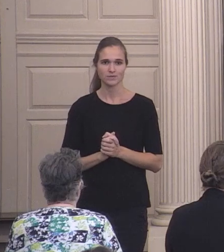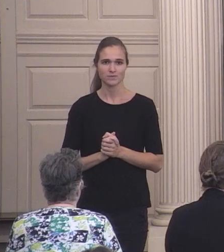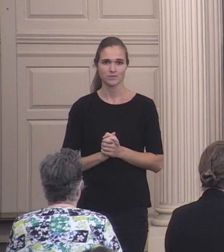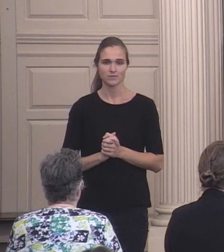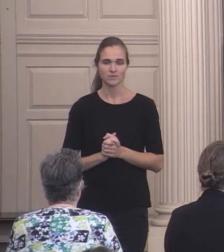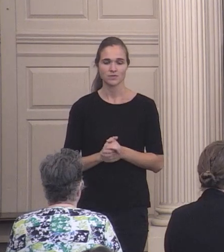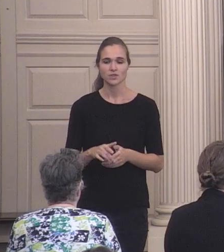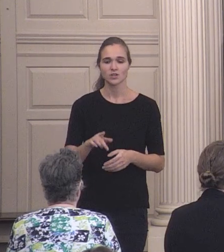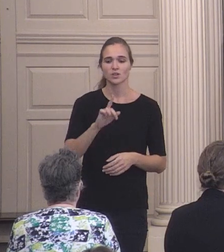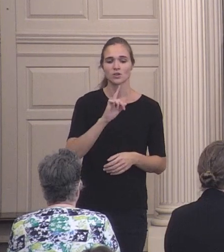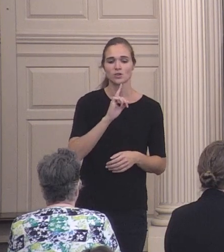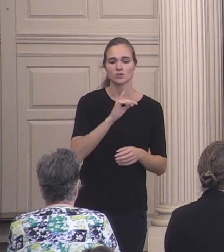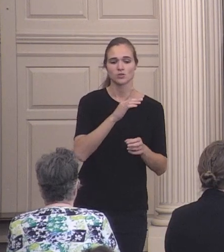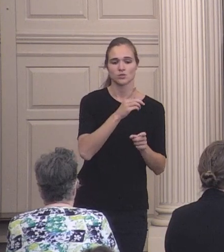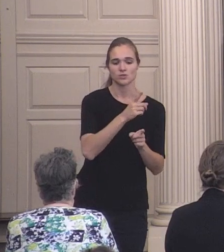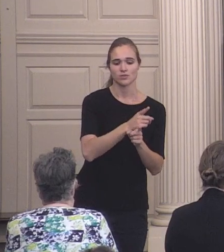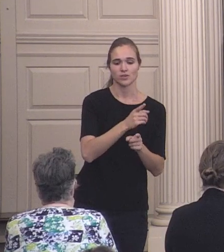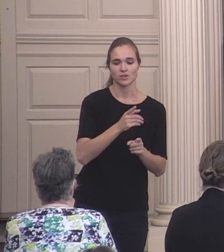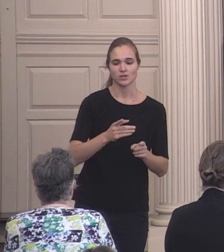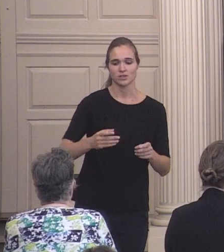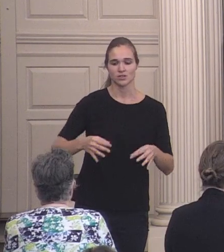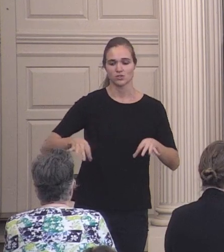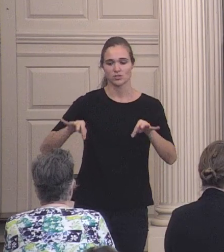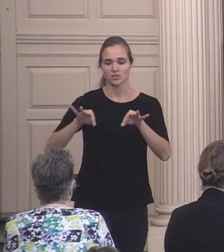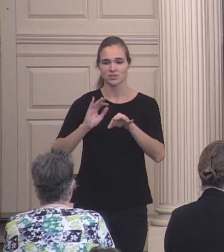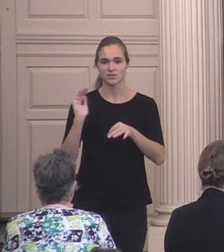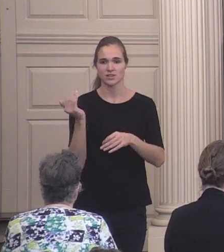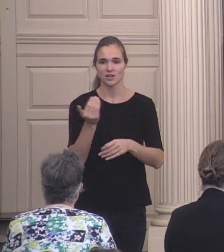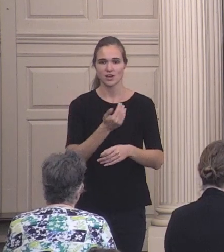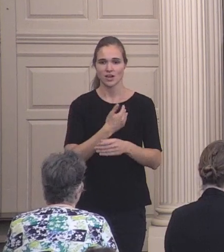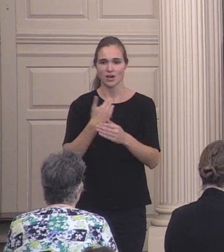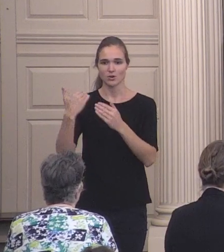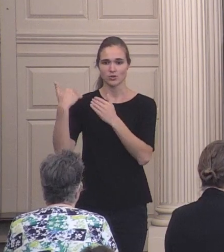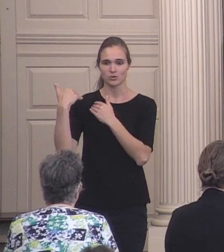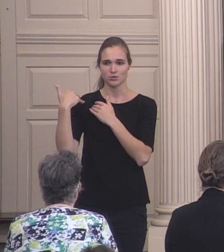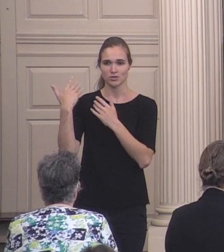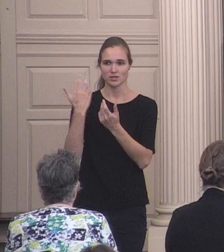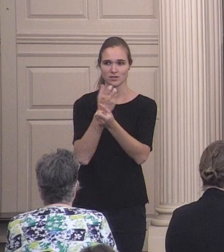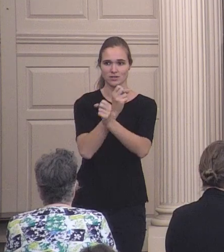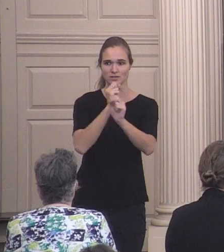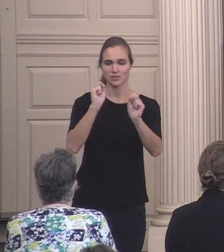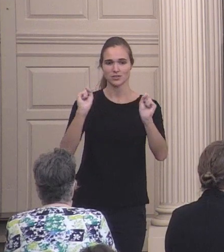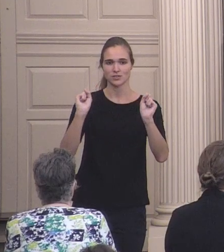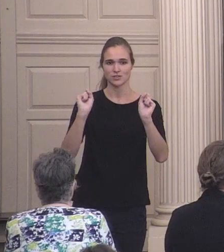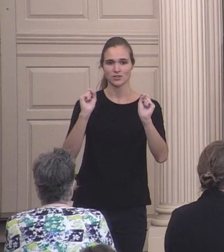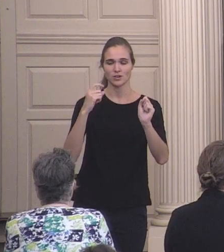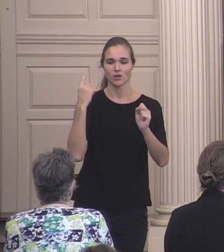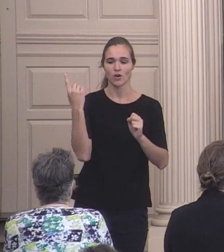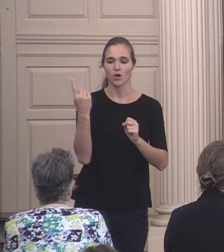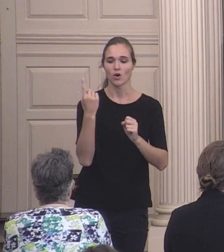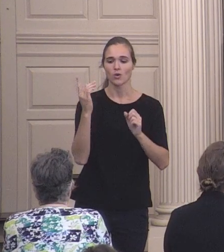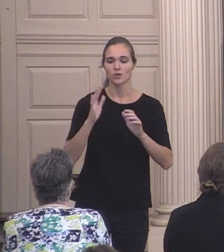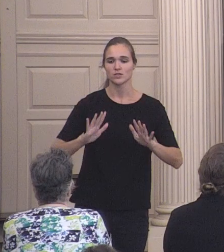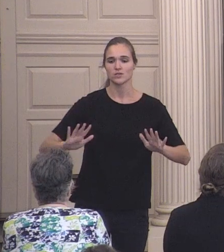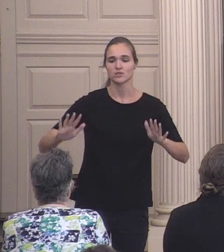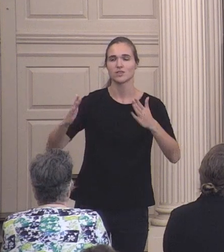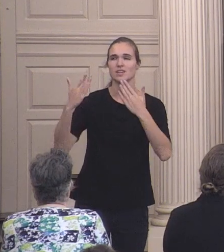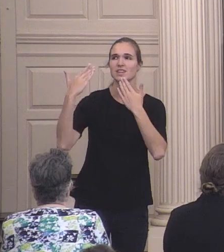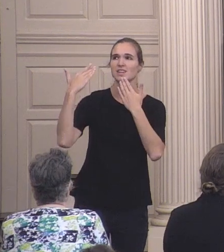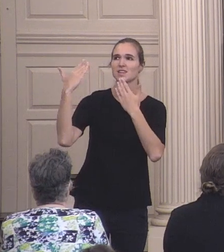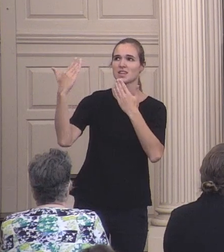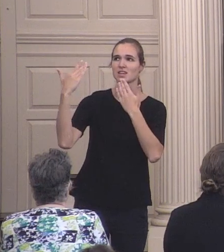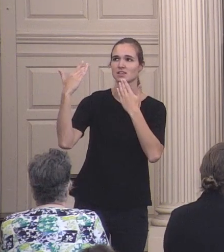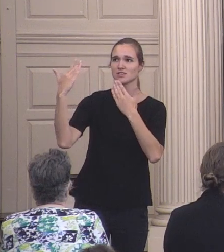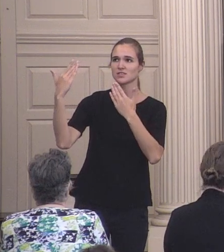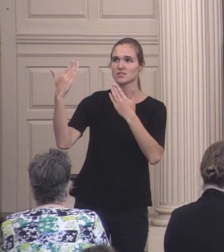It is truly right and just, our duty and our salvation, always and everywhere to give you